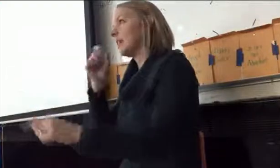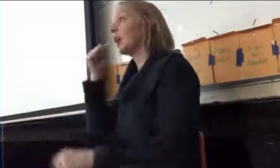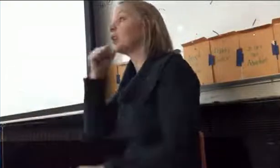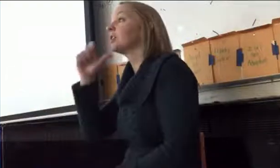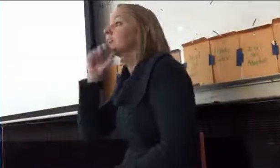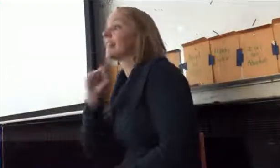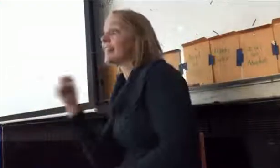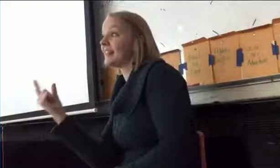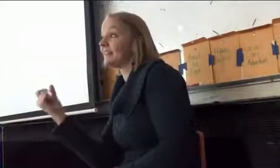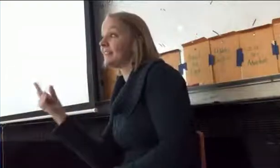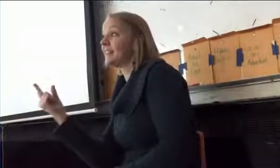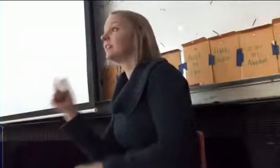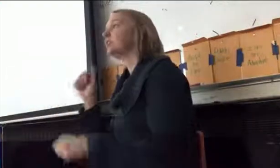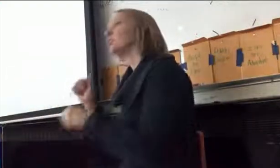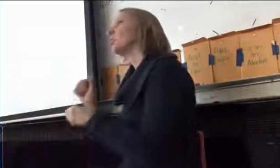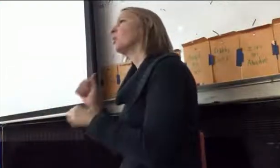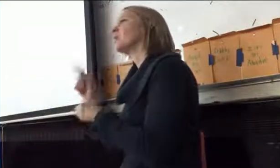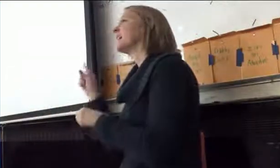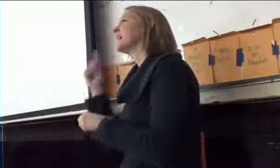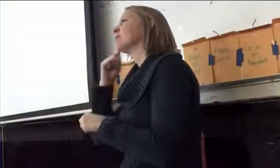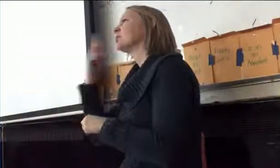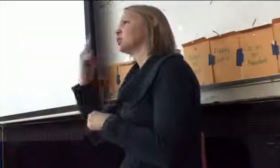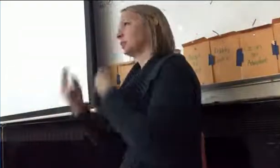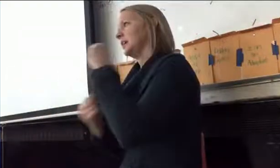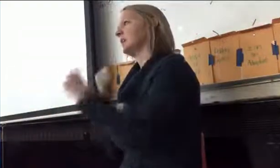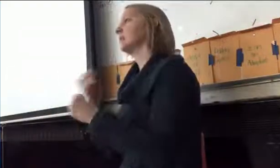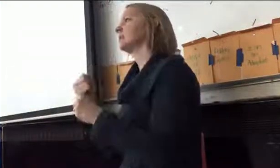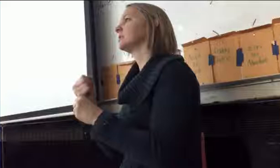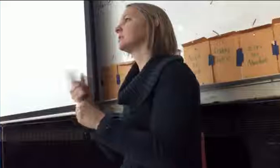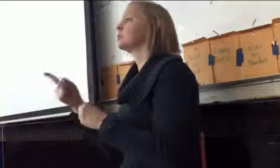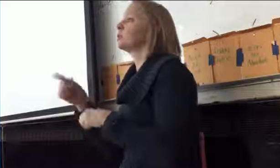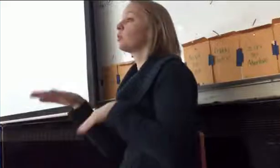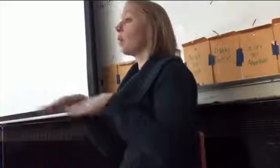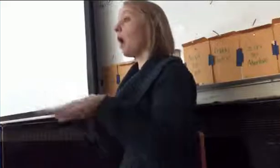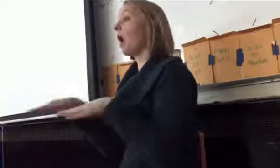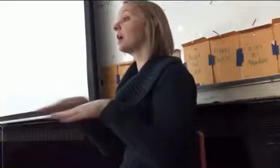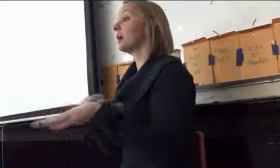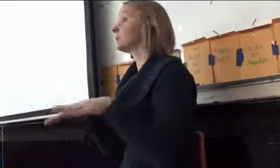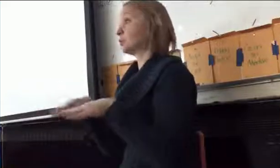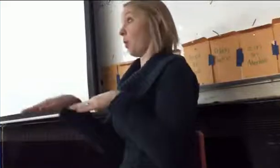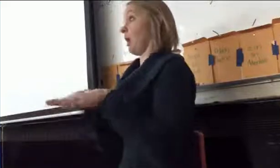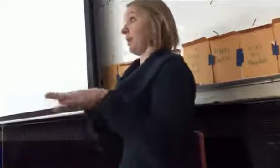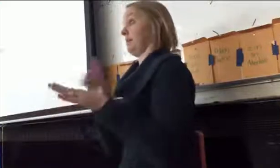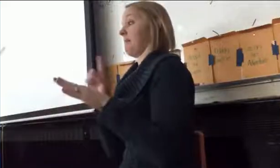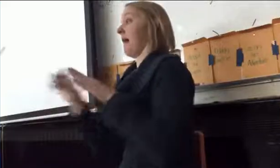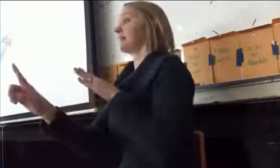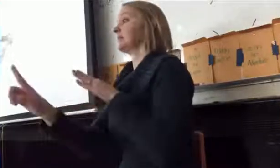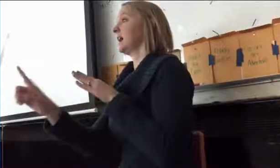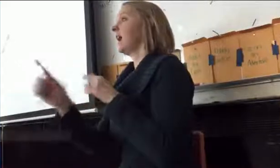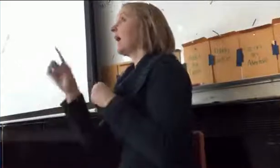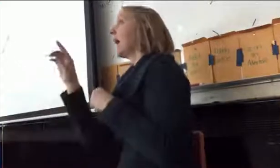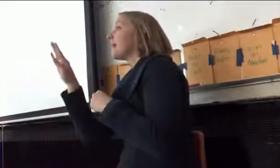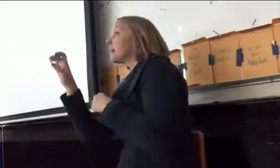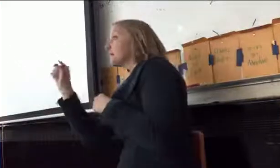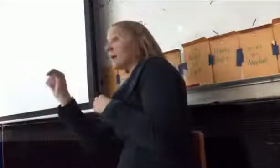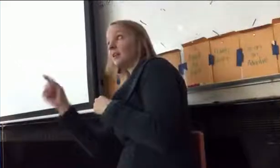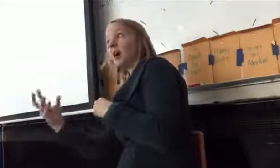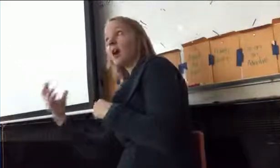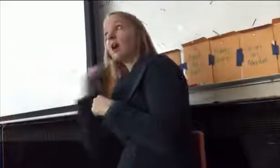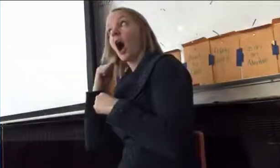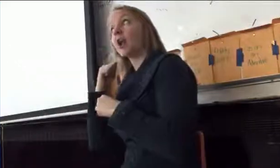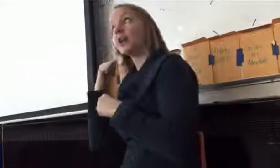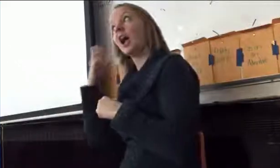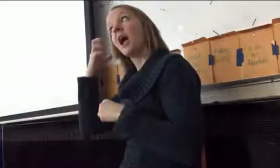at the textile mill for about 2 years. She was walking past one of the looms and one of the belts caught her